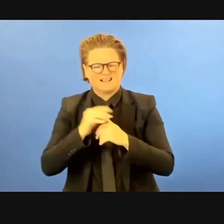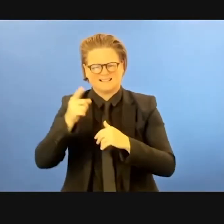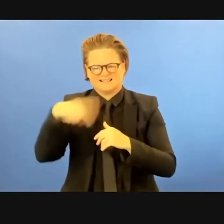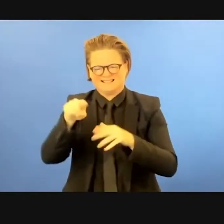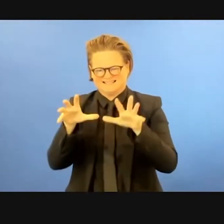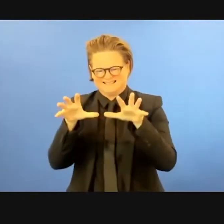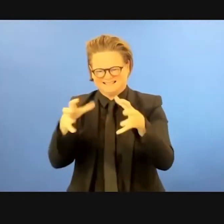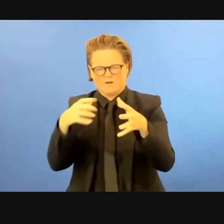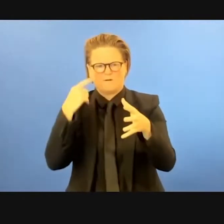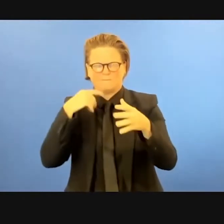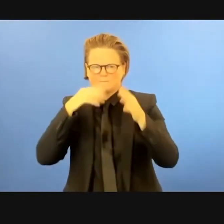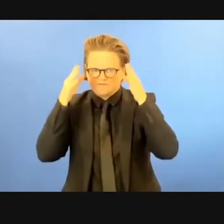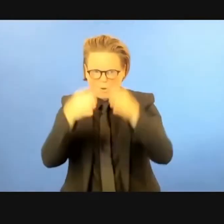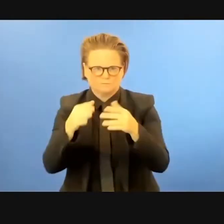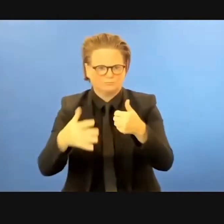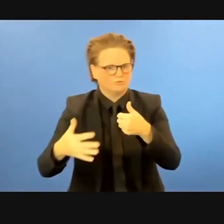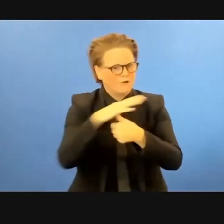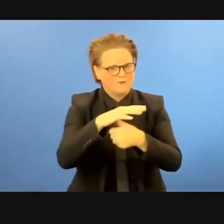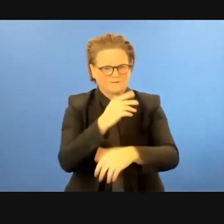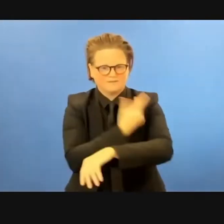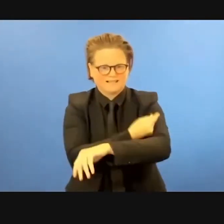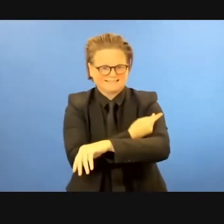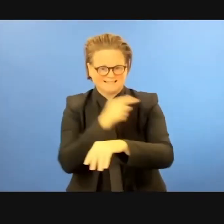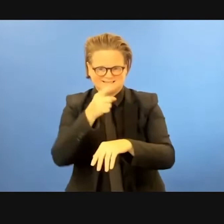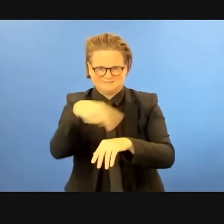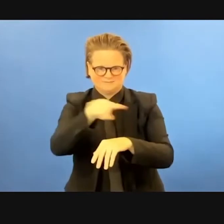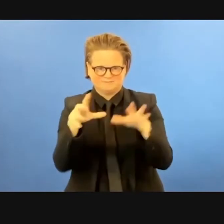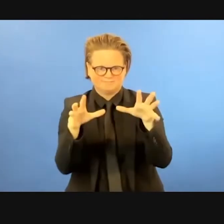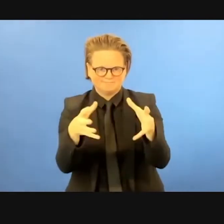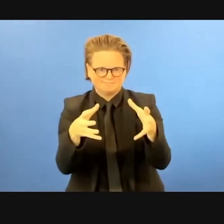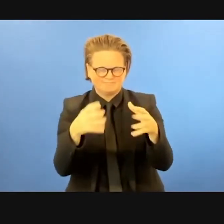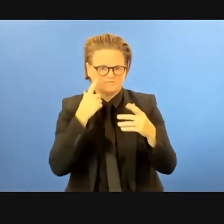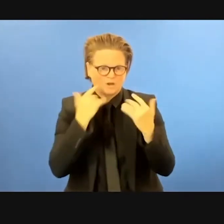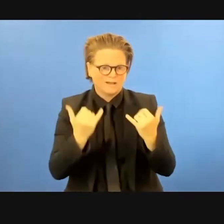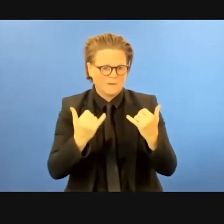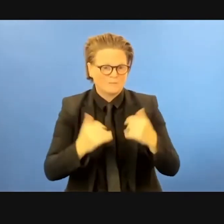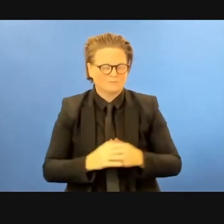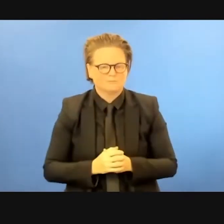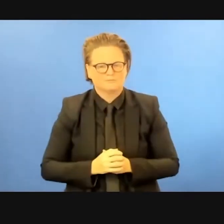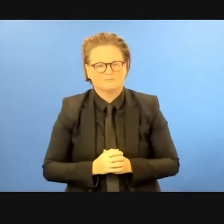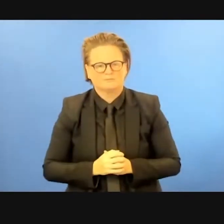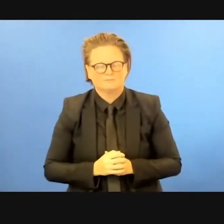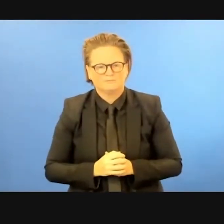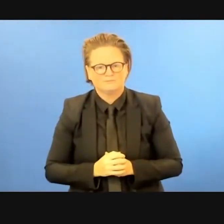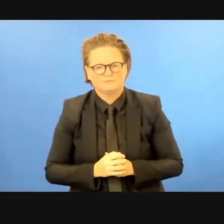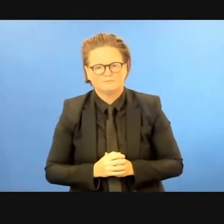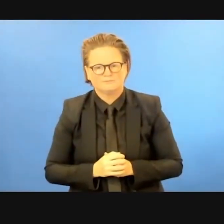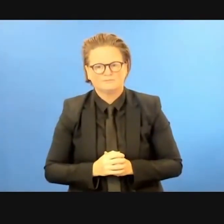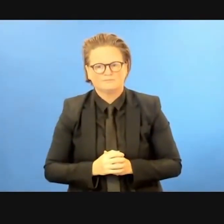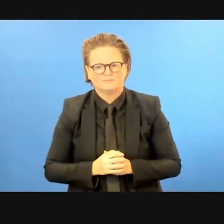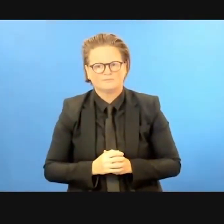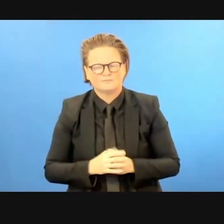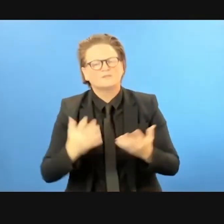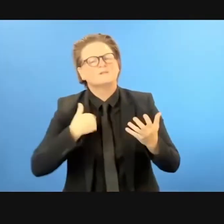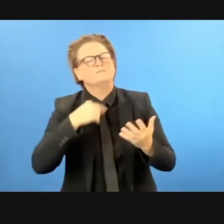Okay. And we got a couple of questions about the Johnson & Johnson vaccine. One being, how can